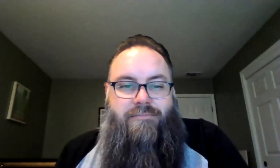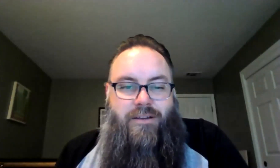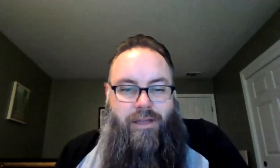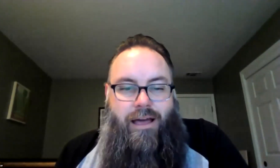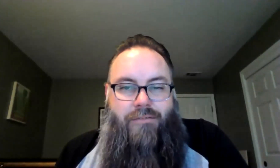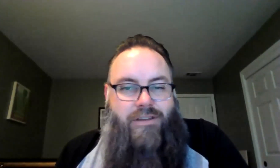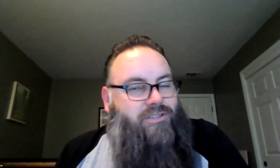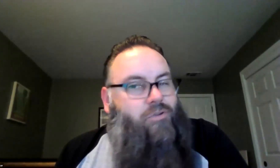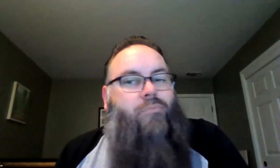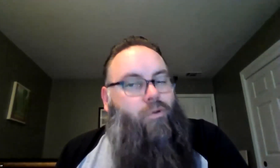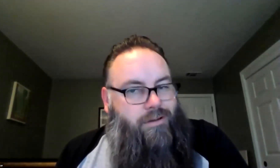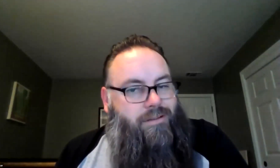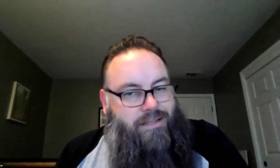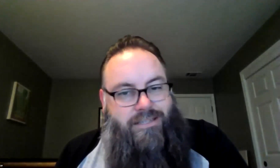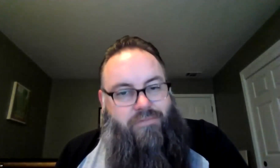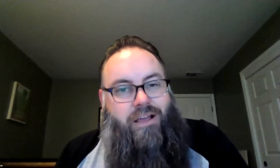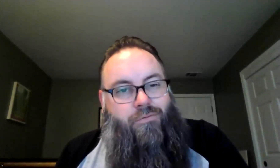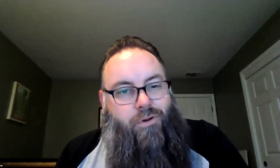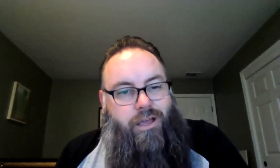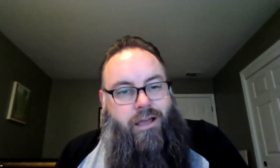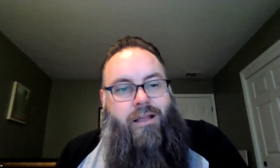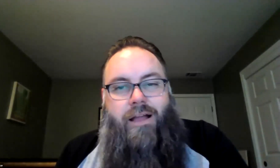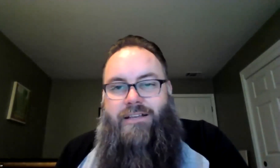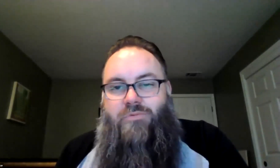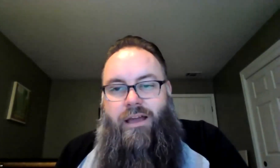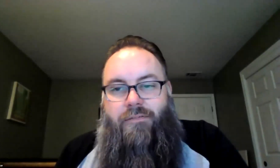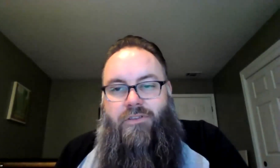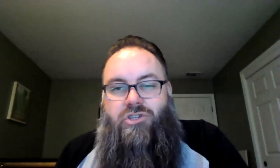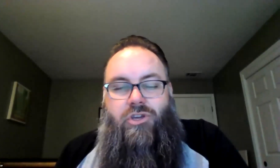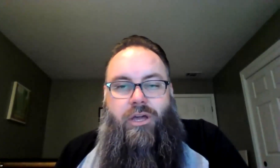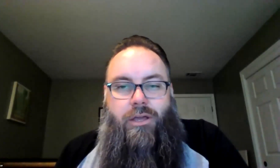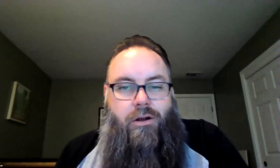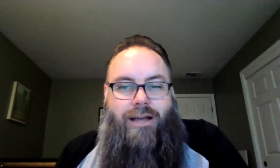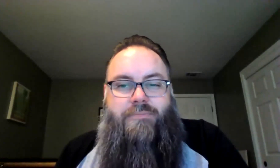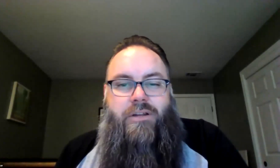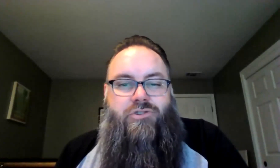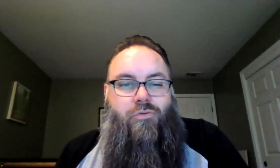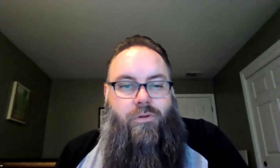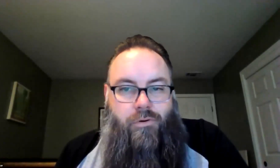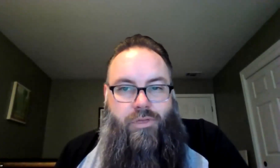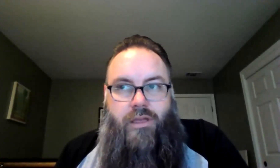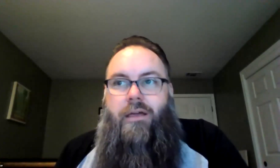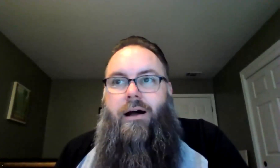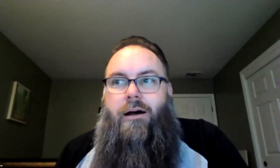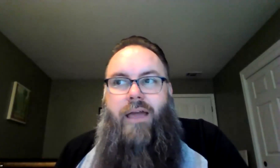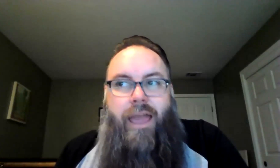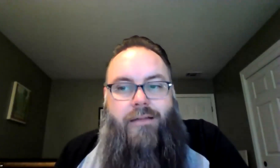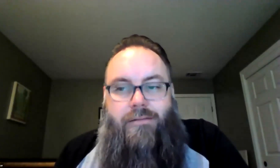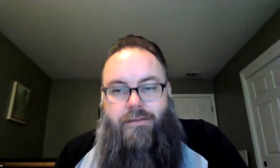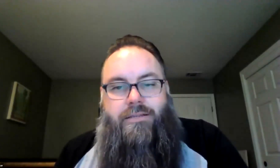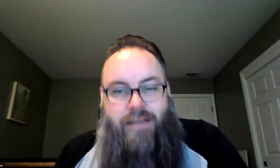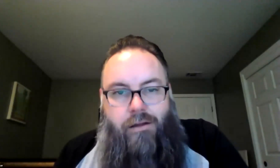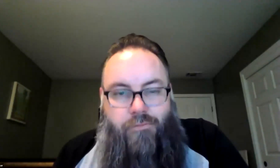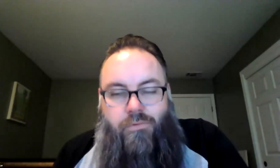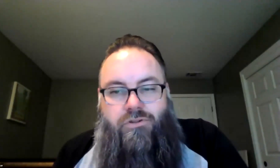data systems that we have. It is so important that the state of California, as we have this, exponential growth